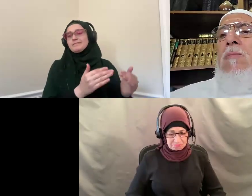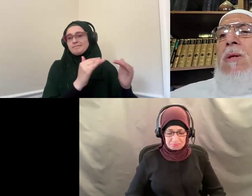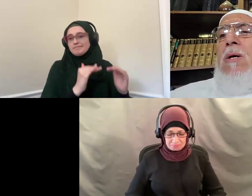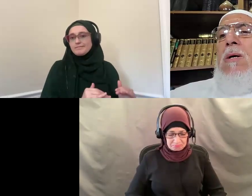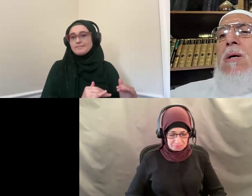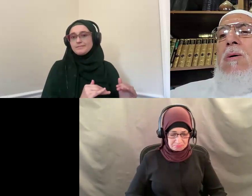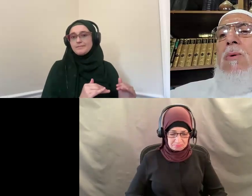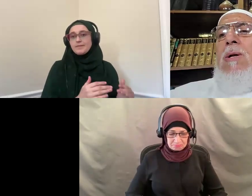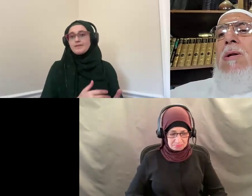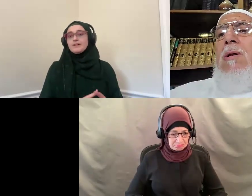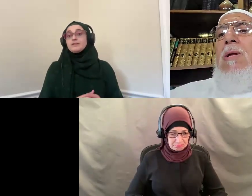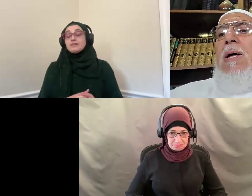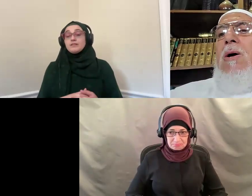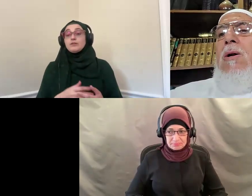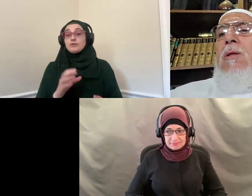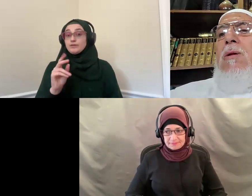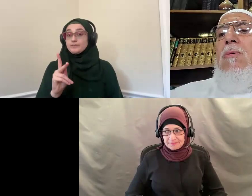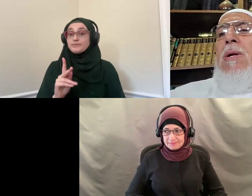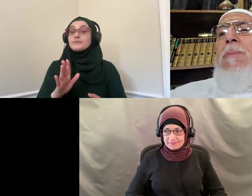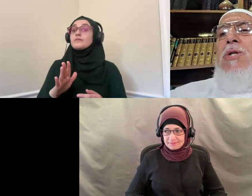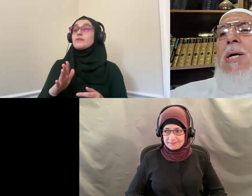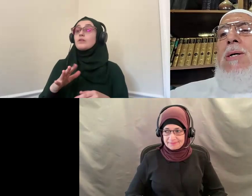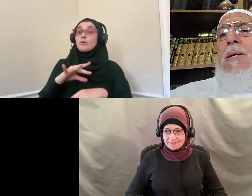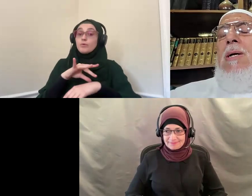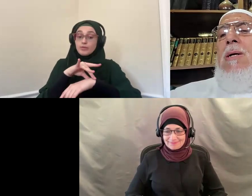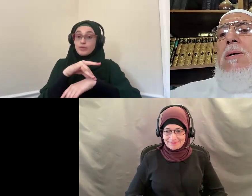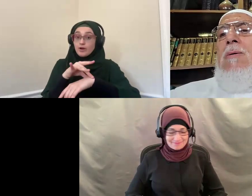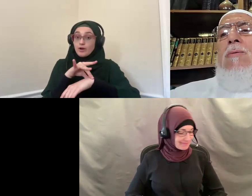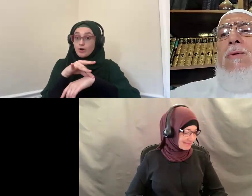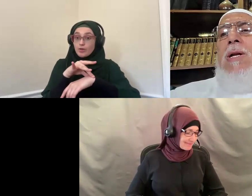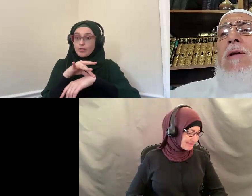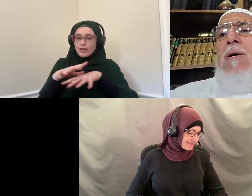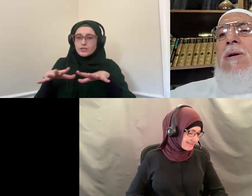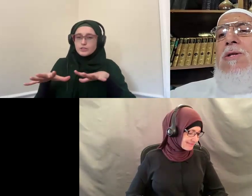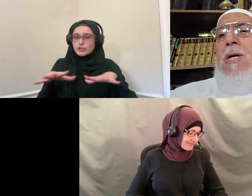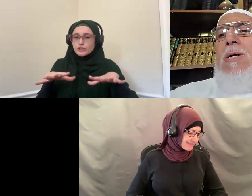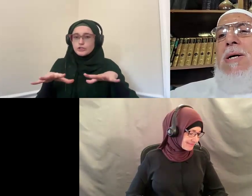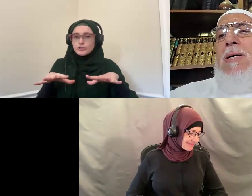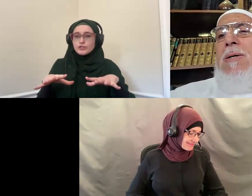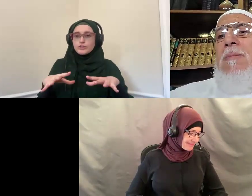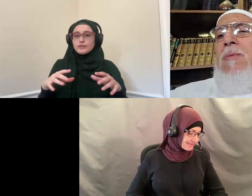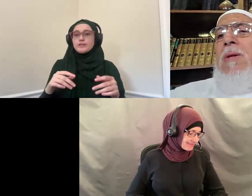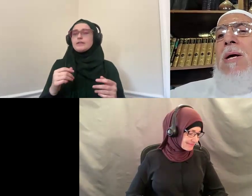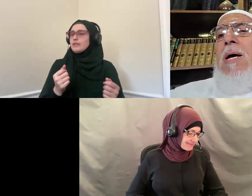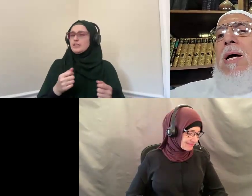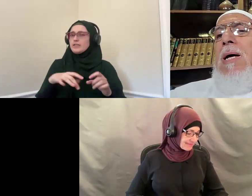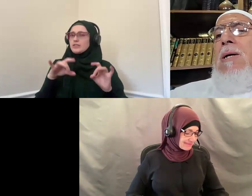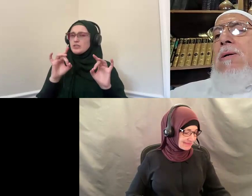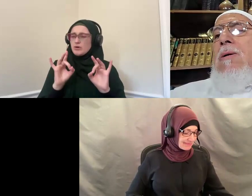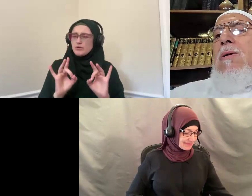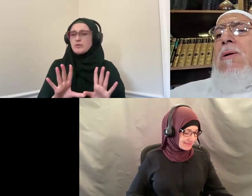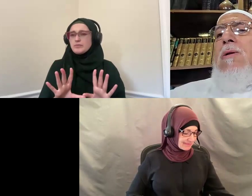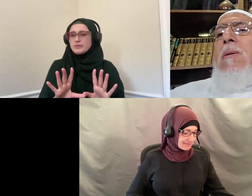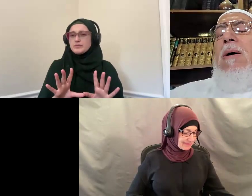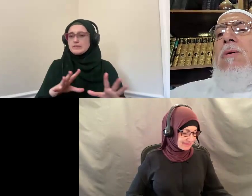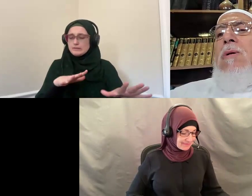Okay? When the earth will be shaken, very vigorous shaking,